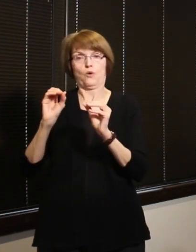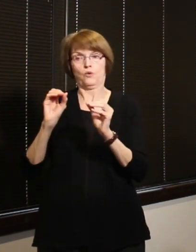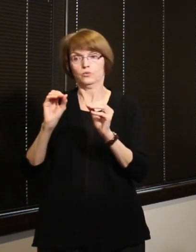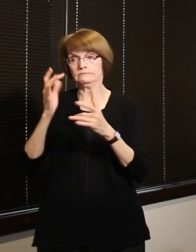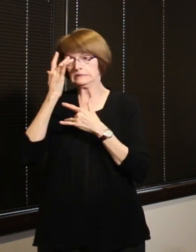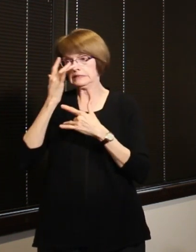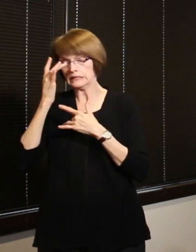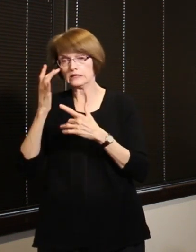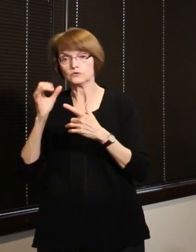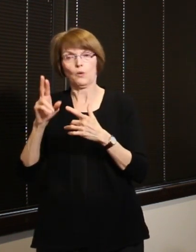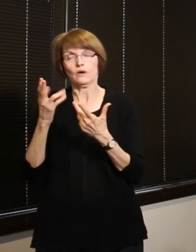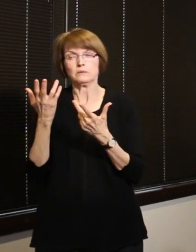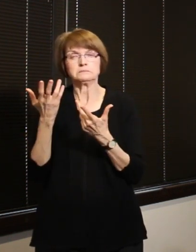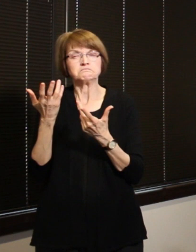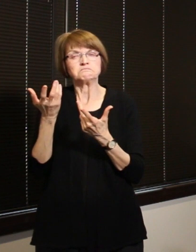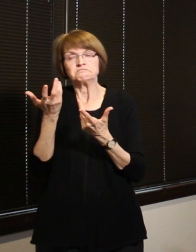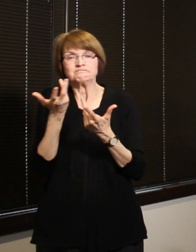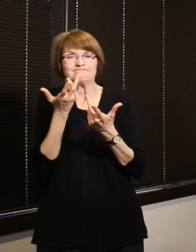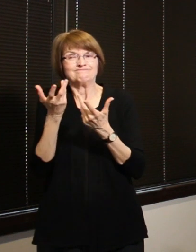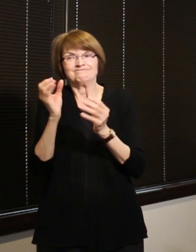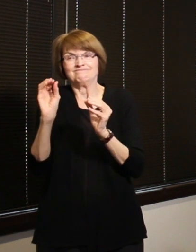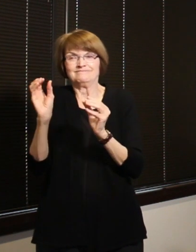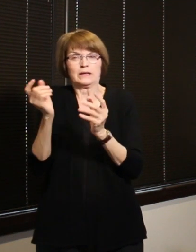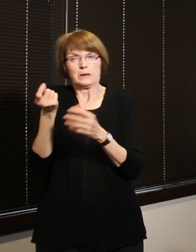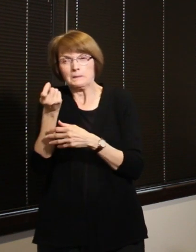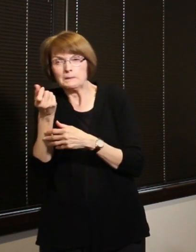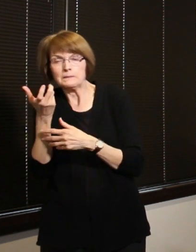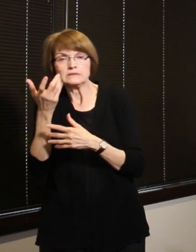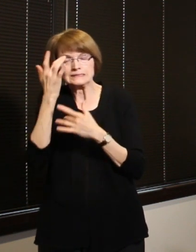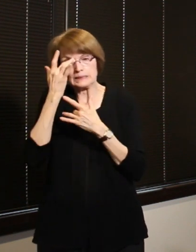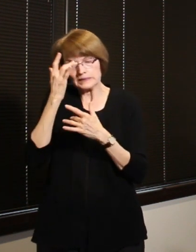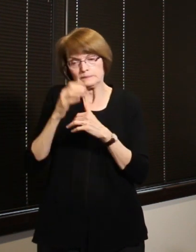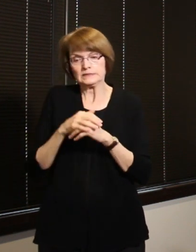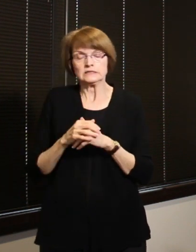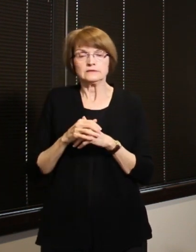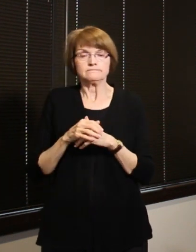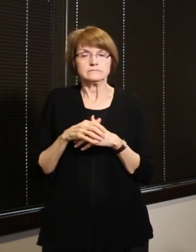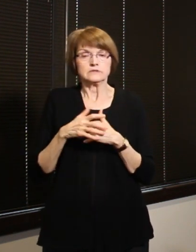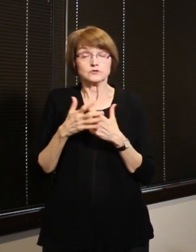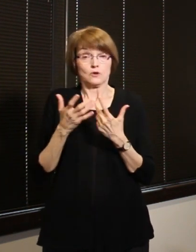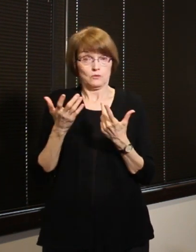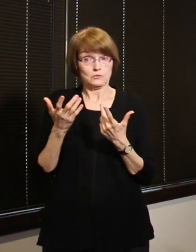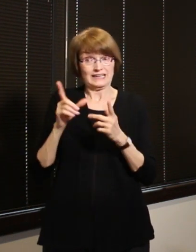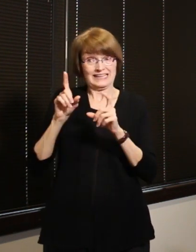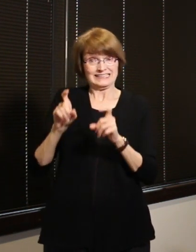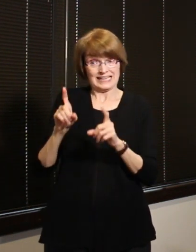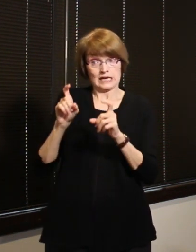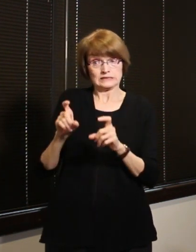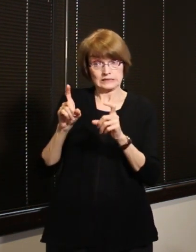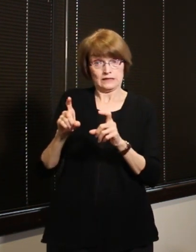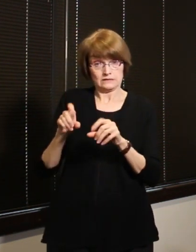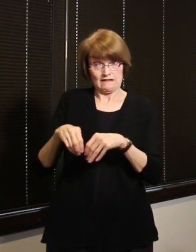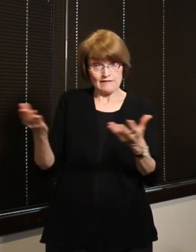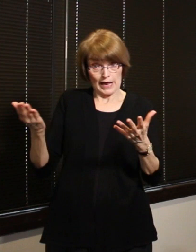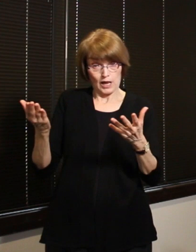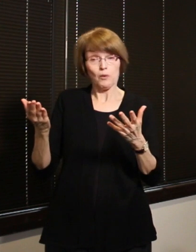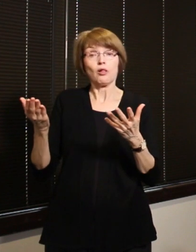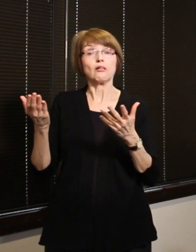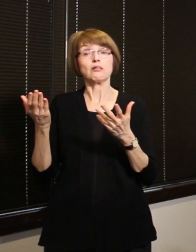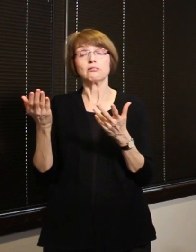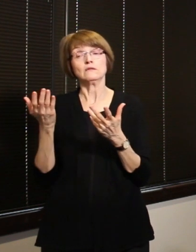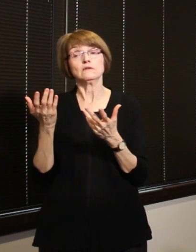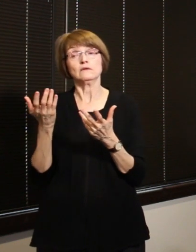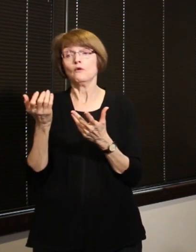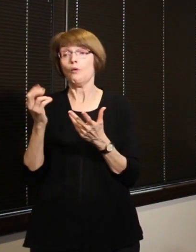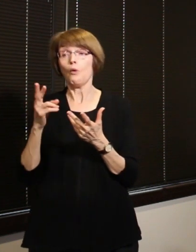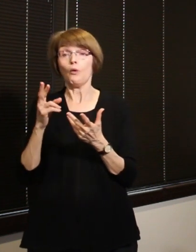Is testing for asymptomatic people widely available? And if not, what would you say to people who wish to get tested before